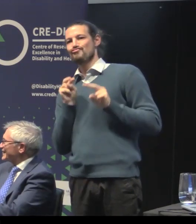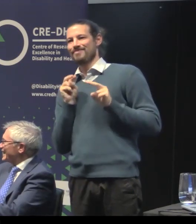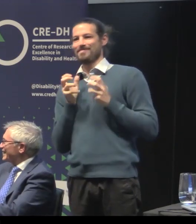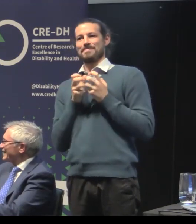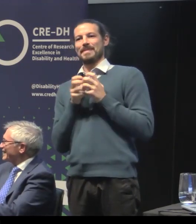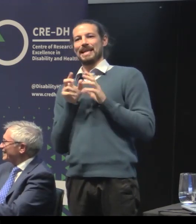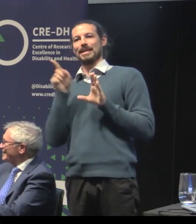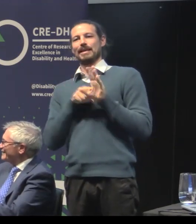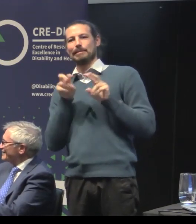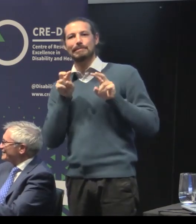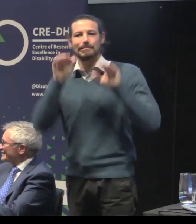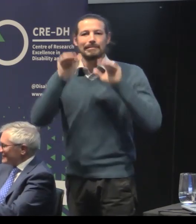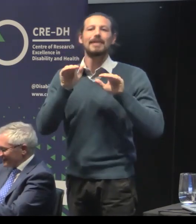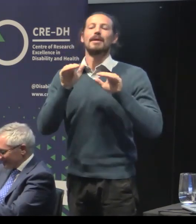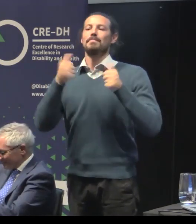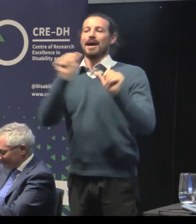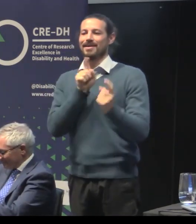years.